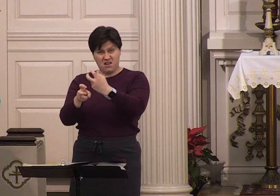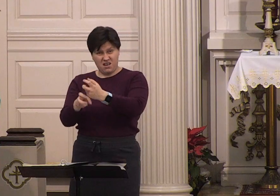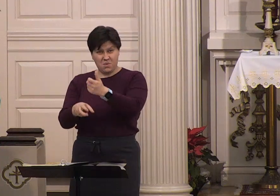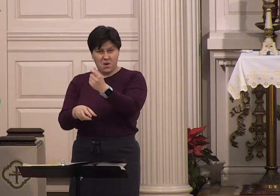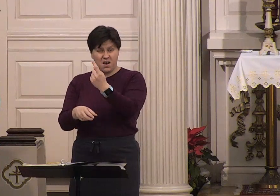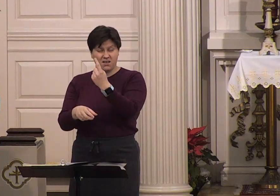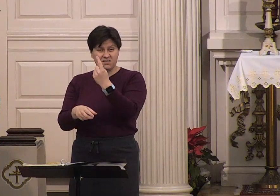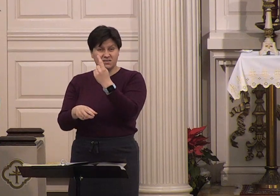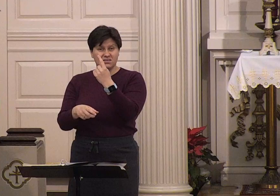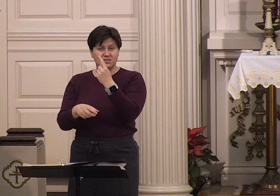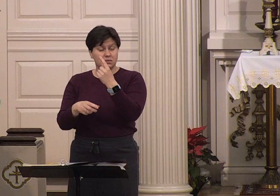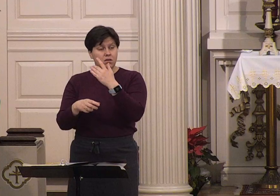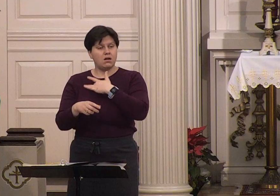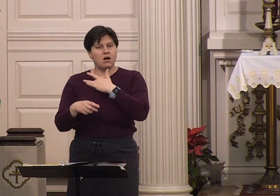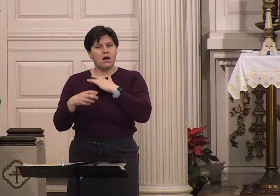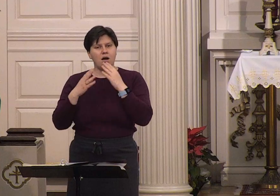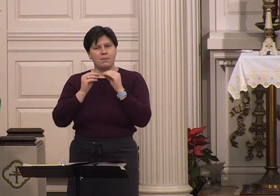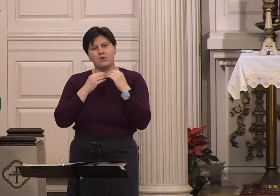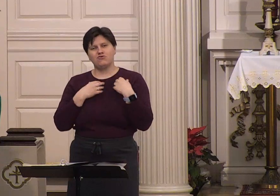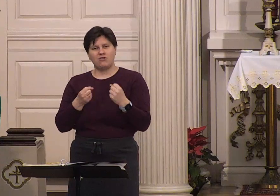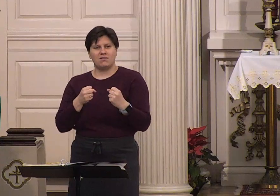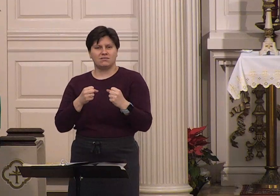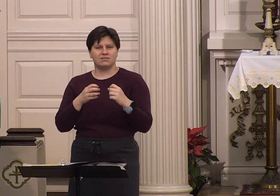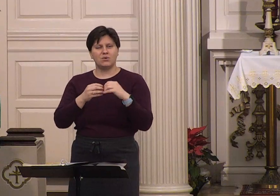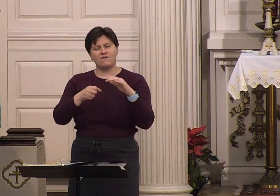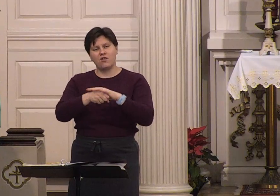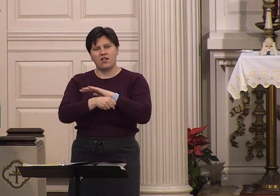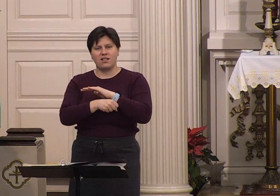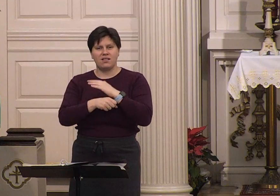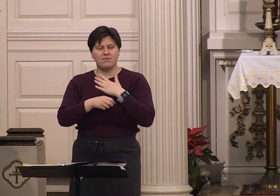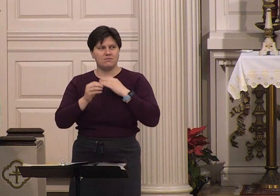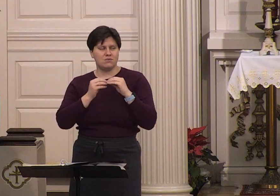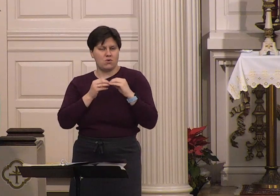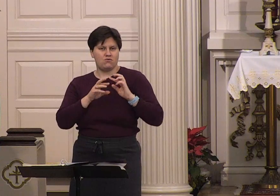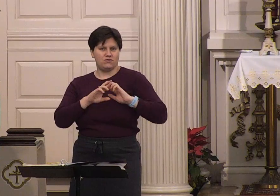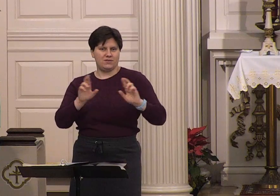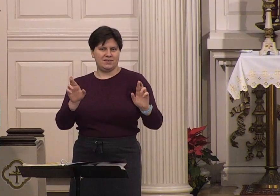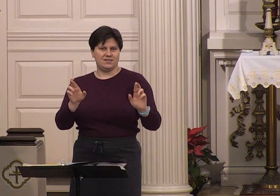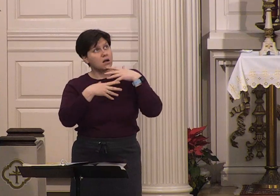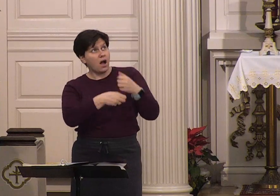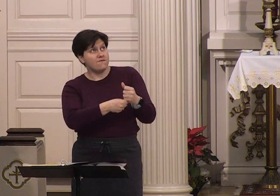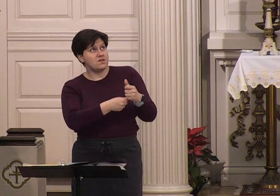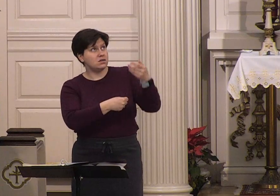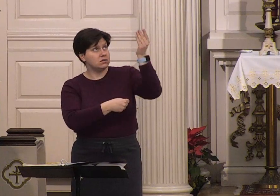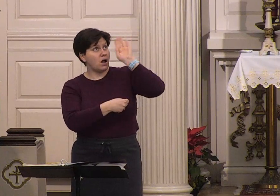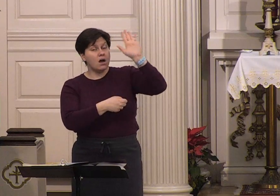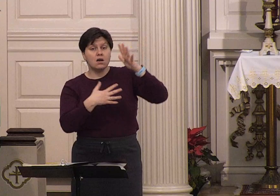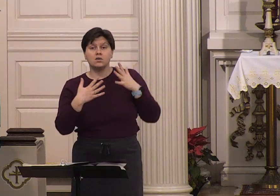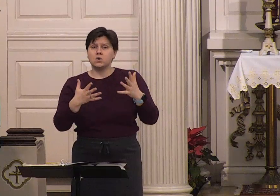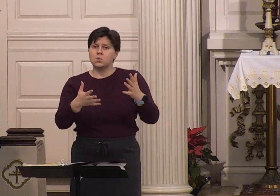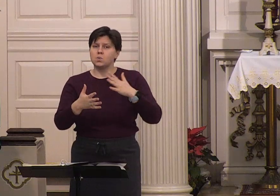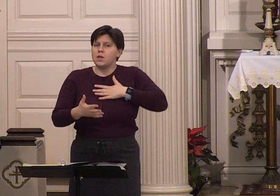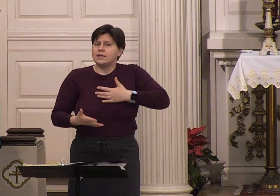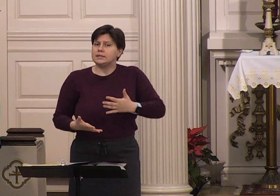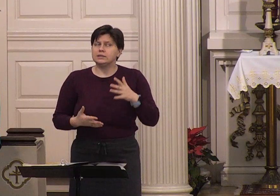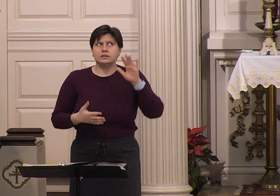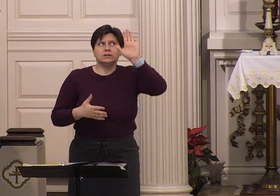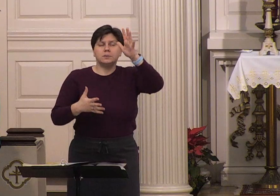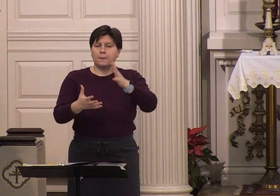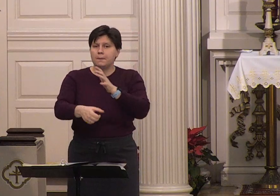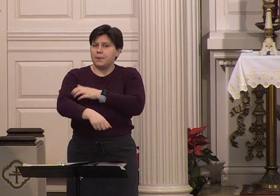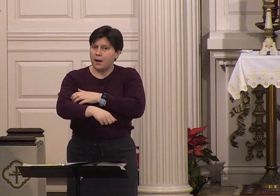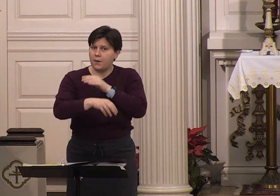Our hearts are fuller. And our confidence in God's willingness and power to